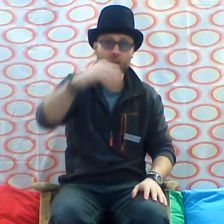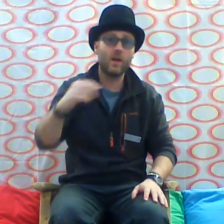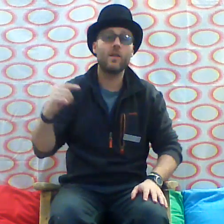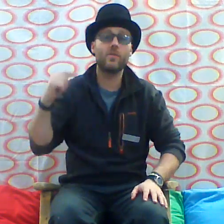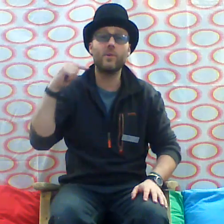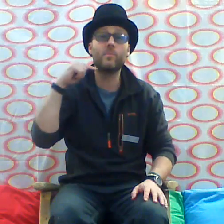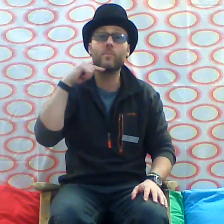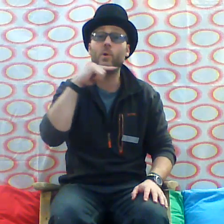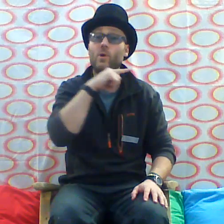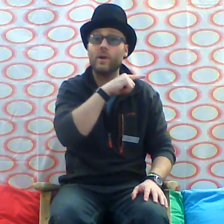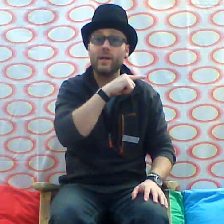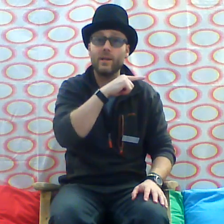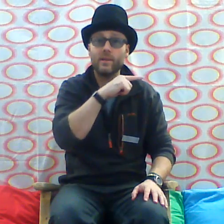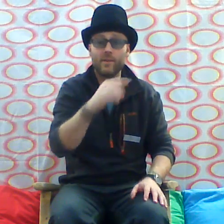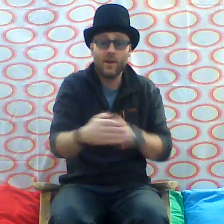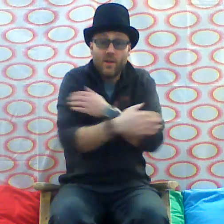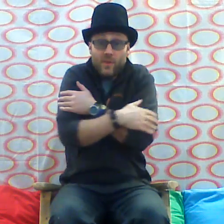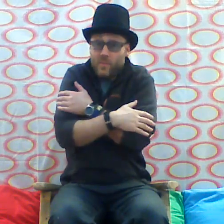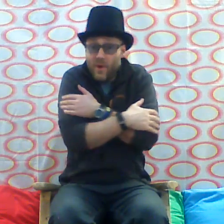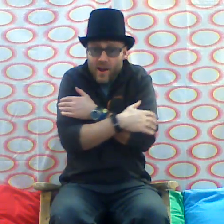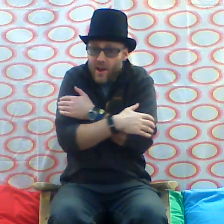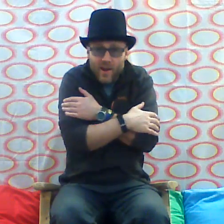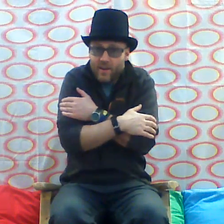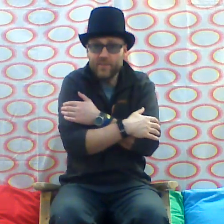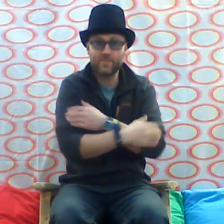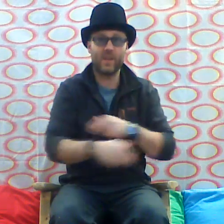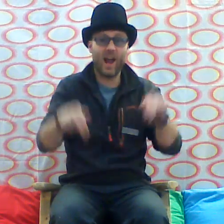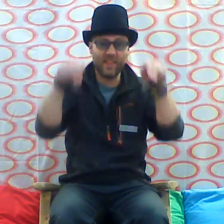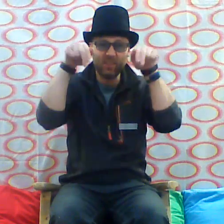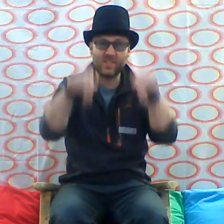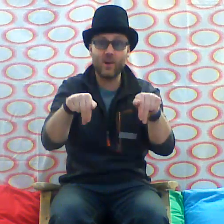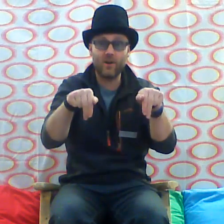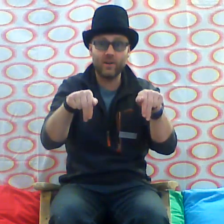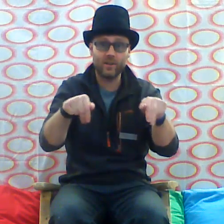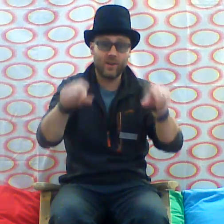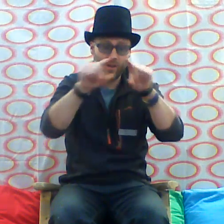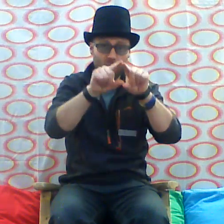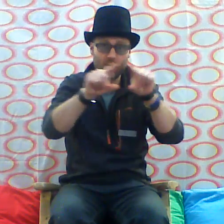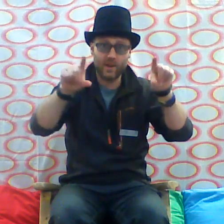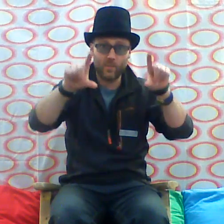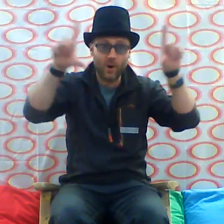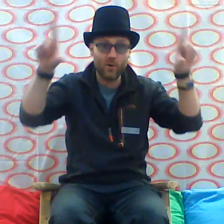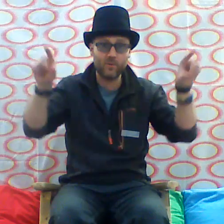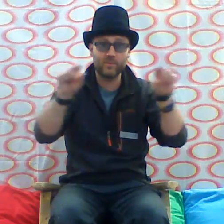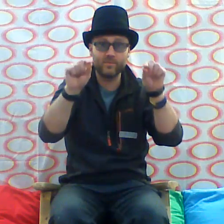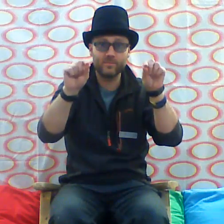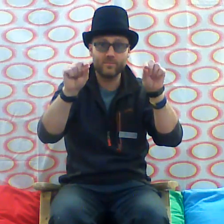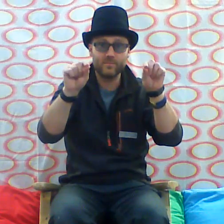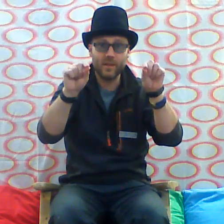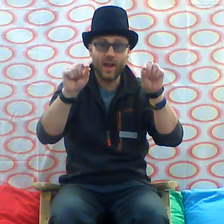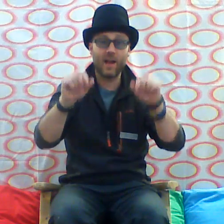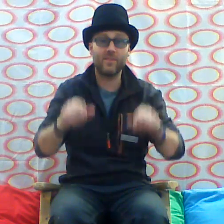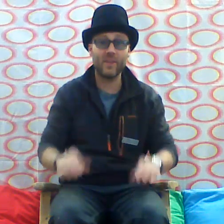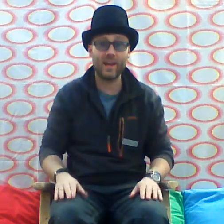The boy, the bear and the dog with a bone. And they